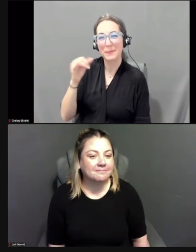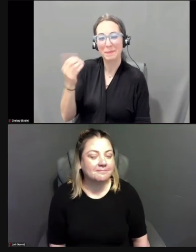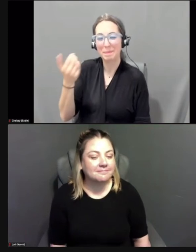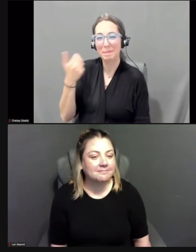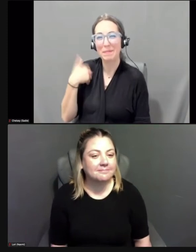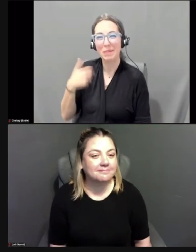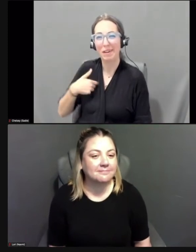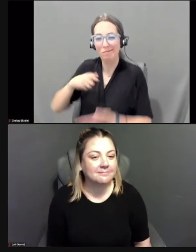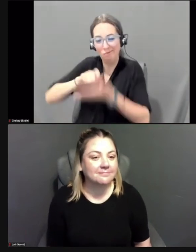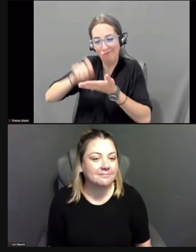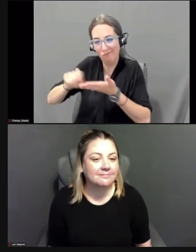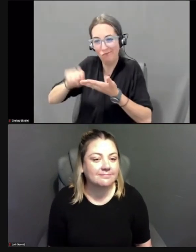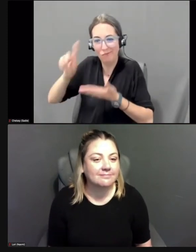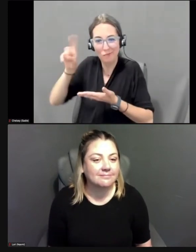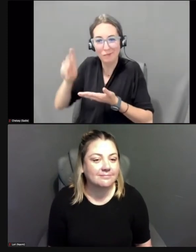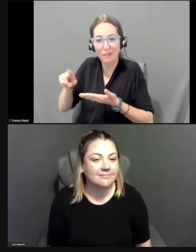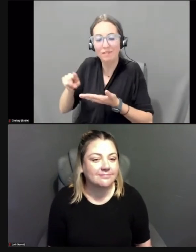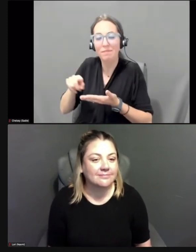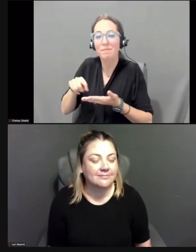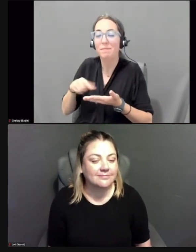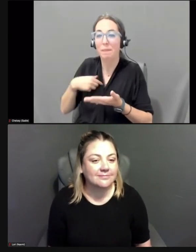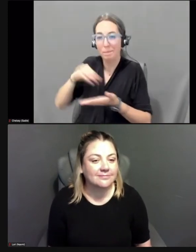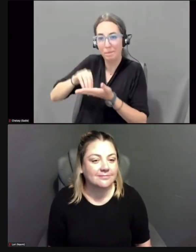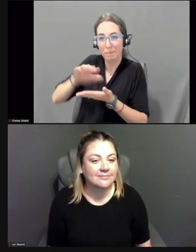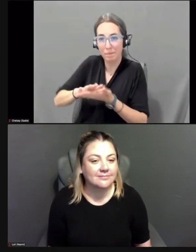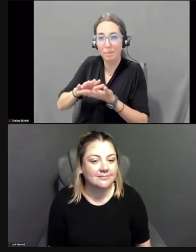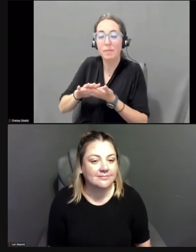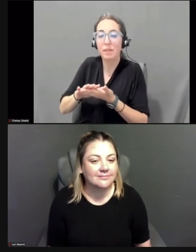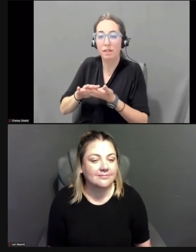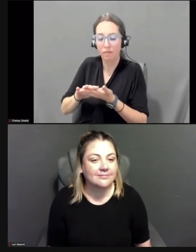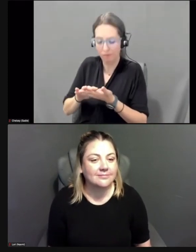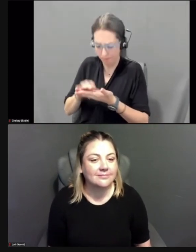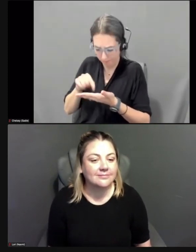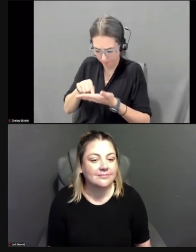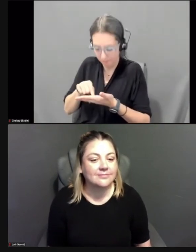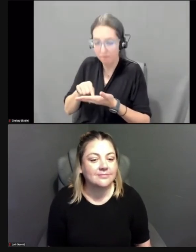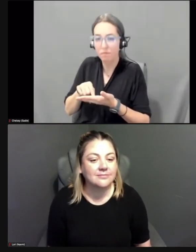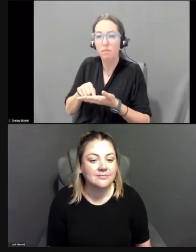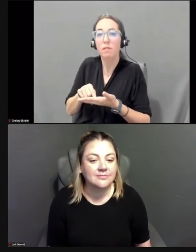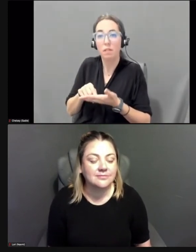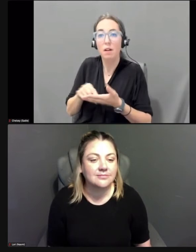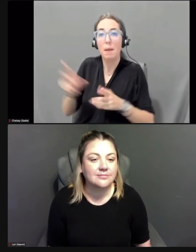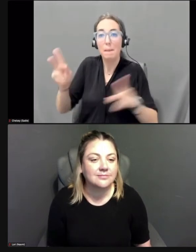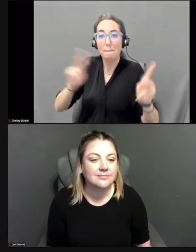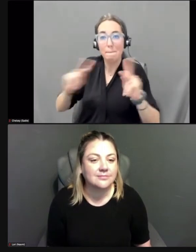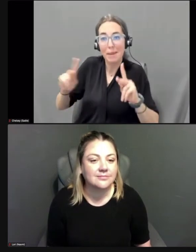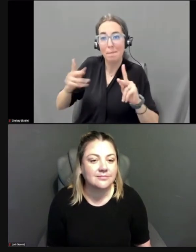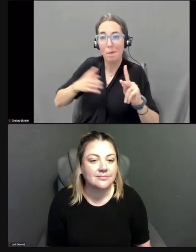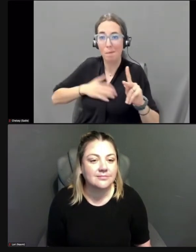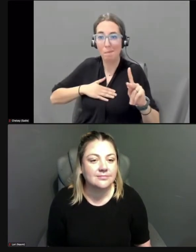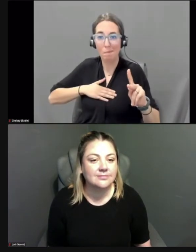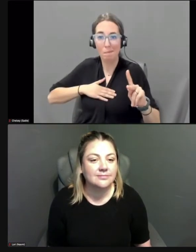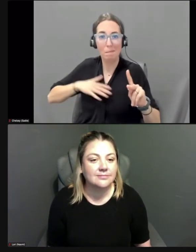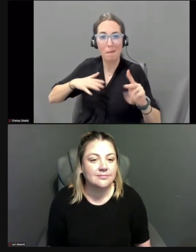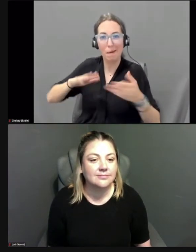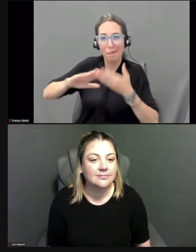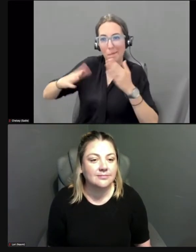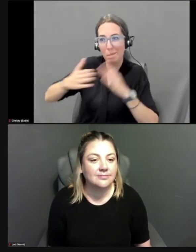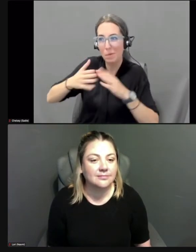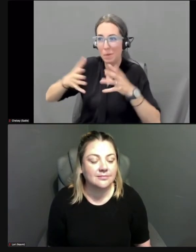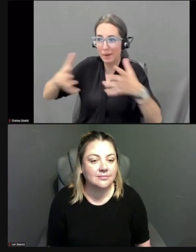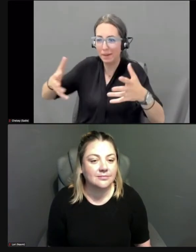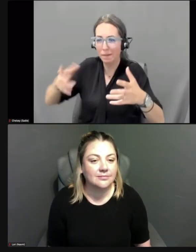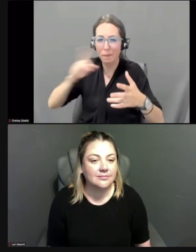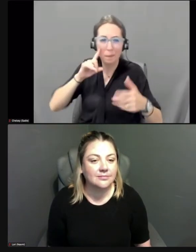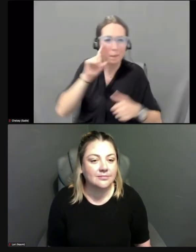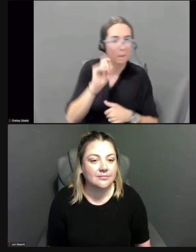this episode, the one thing I wrote down was seeing subtle changes in the people in my circle, shifting from this dieting